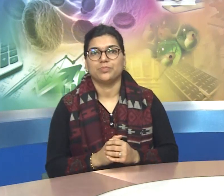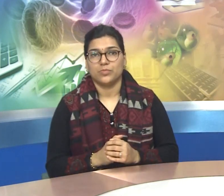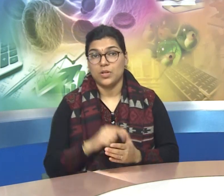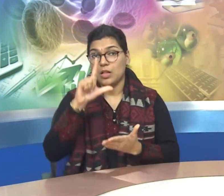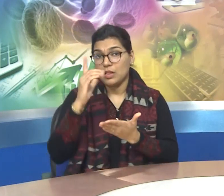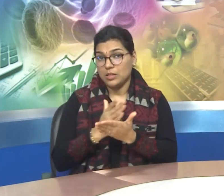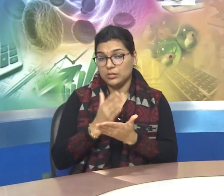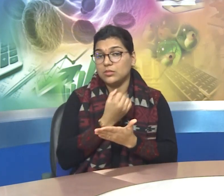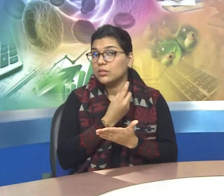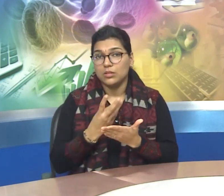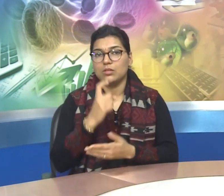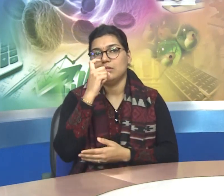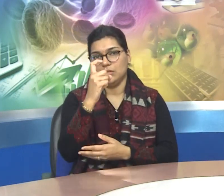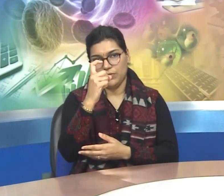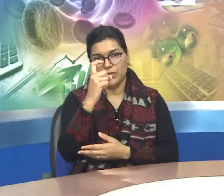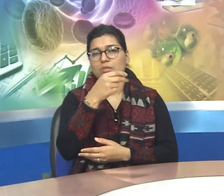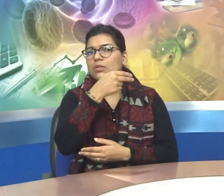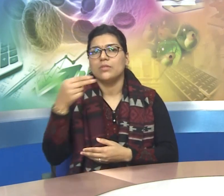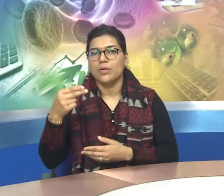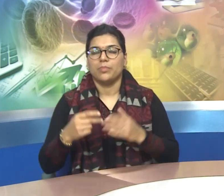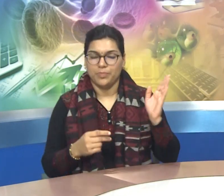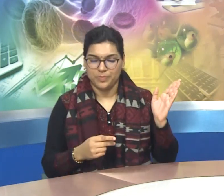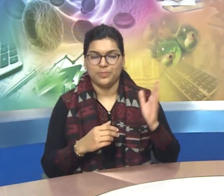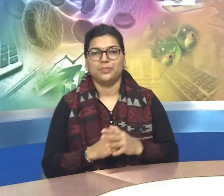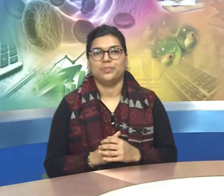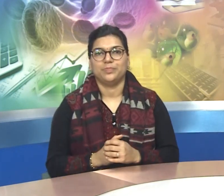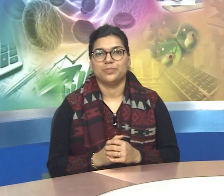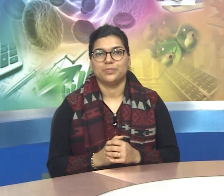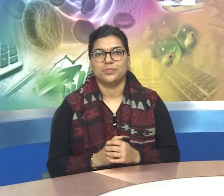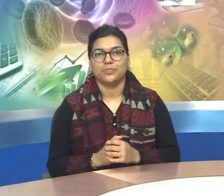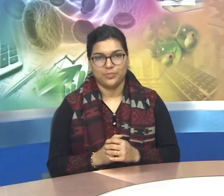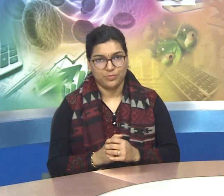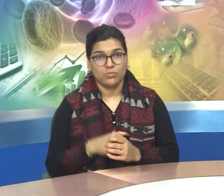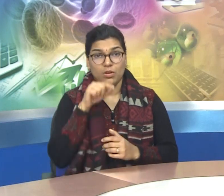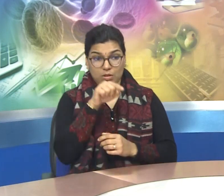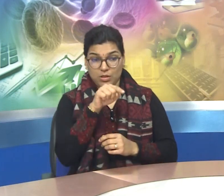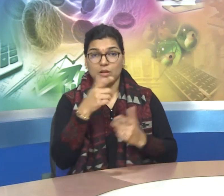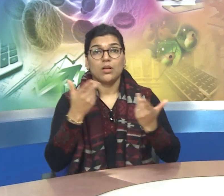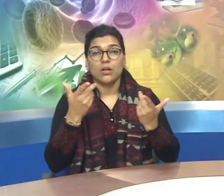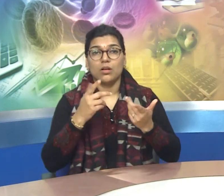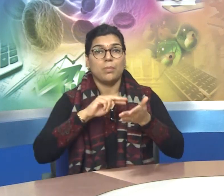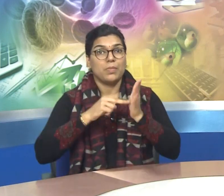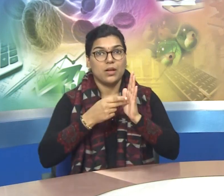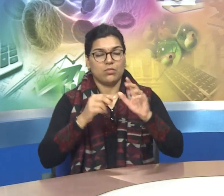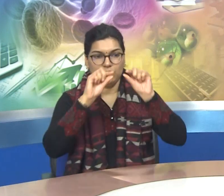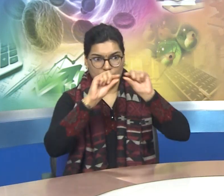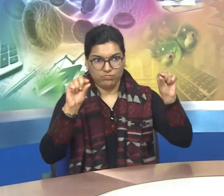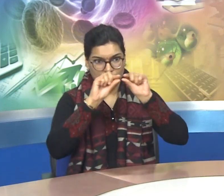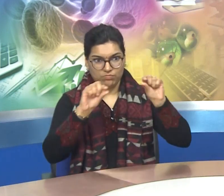senior secondary level. We are doing lesson number 7. Name of the lesson is Reference